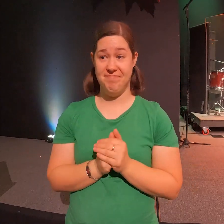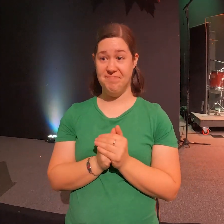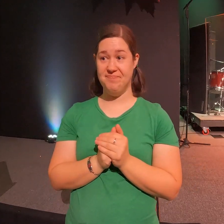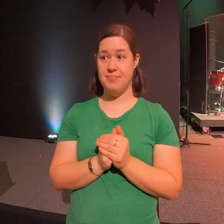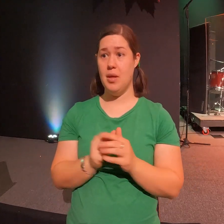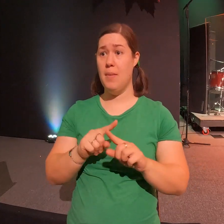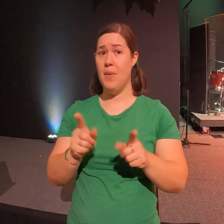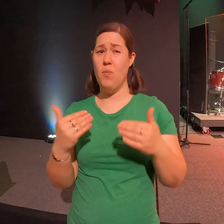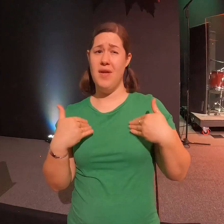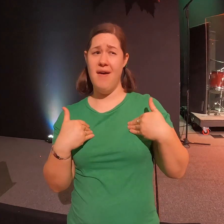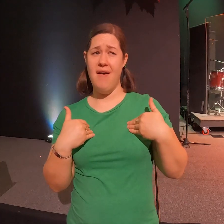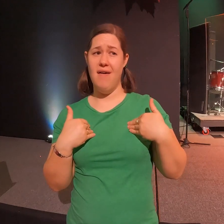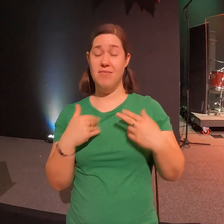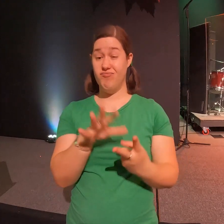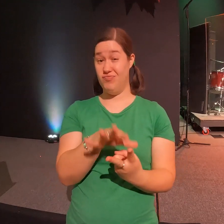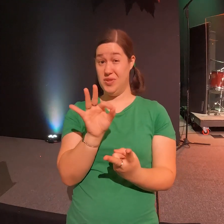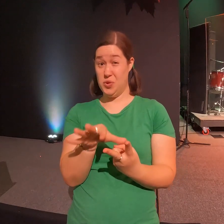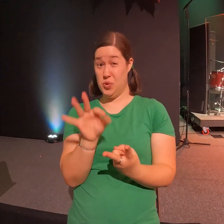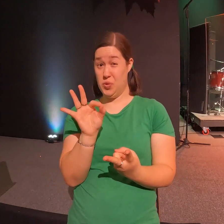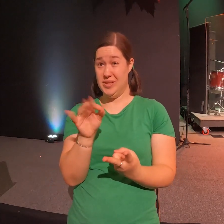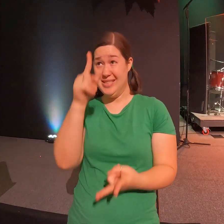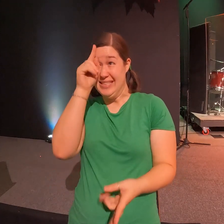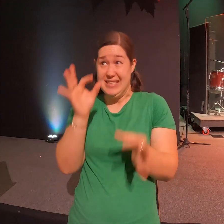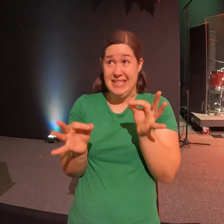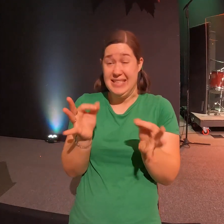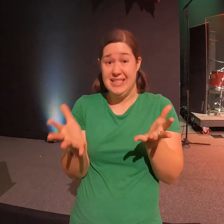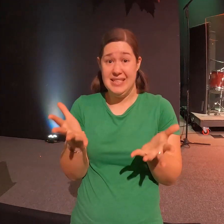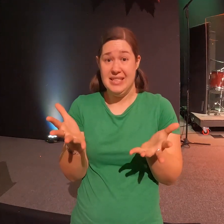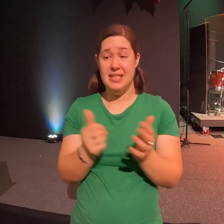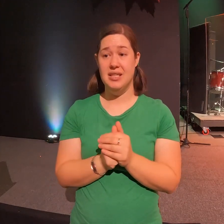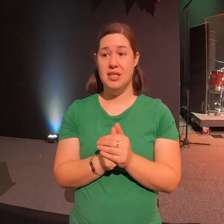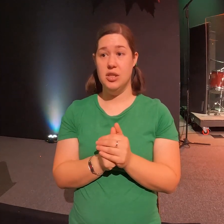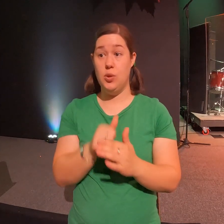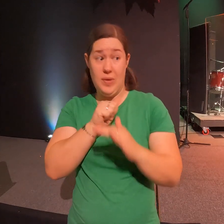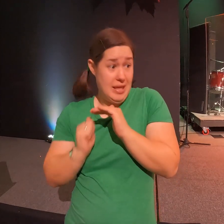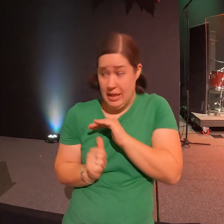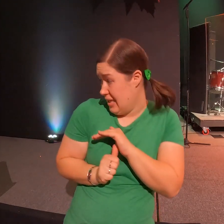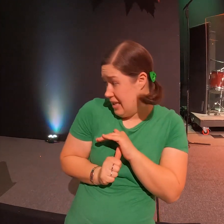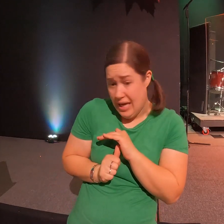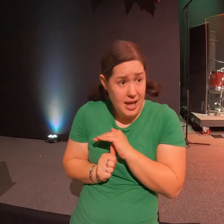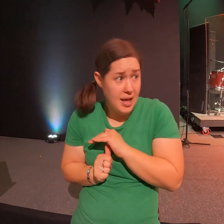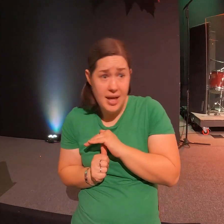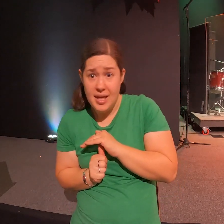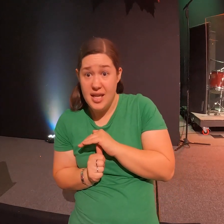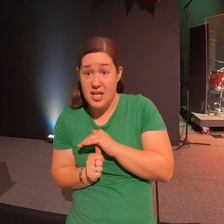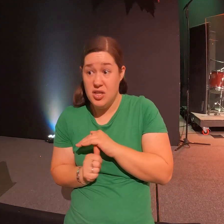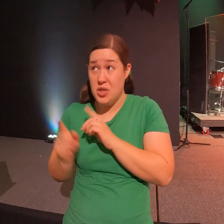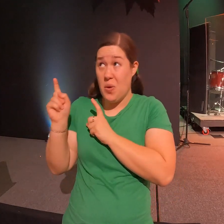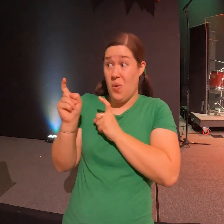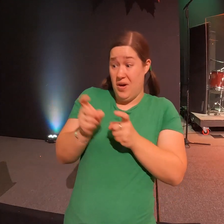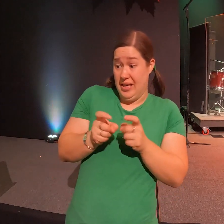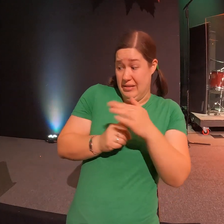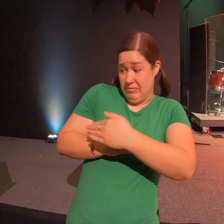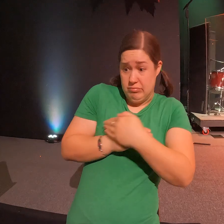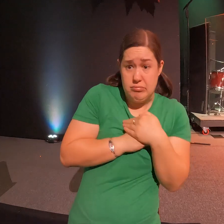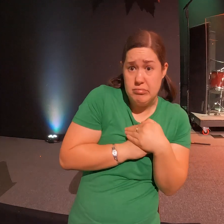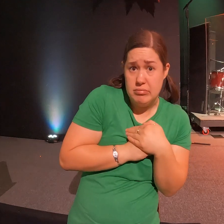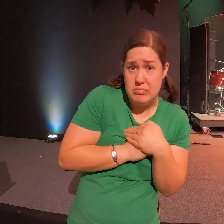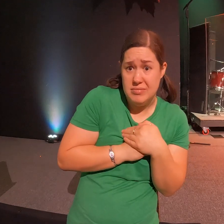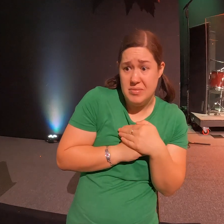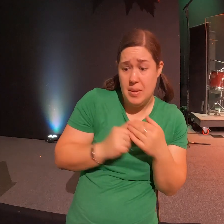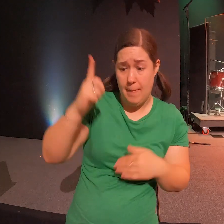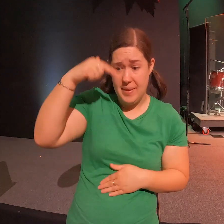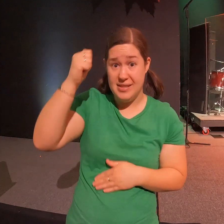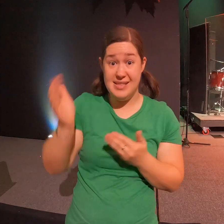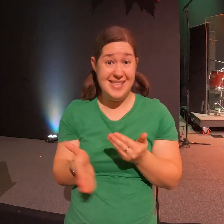But we have this choice. We have this choice to make. Do we just hide it? Do we hide what we've got because it's easier? Do